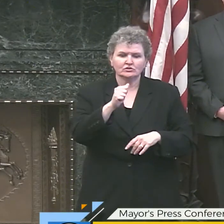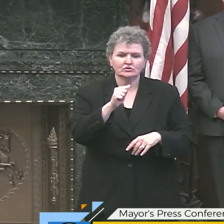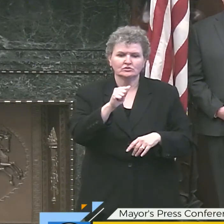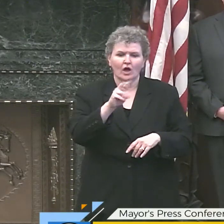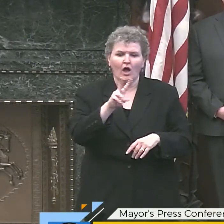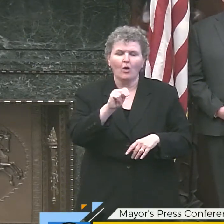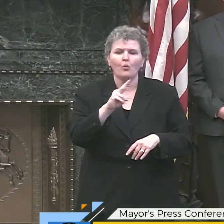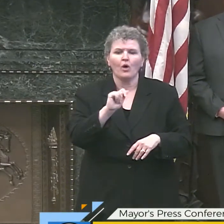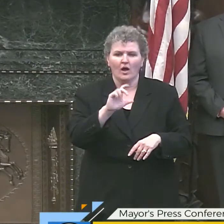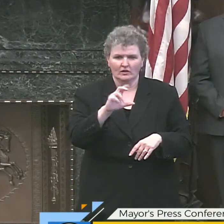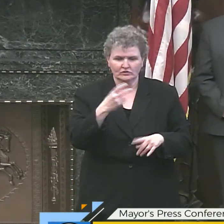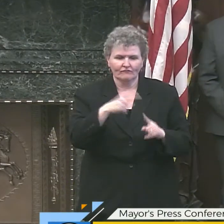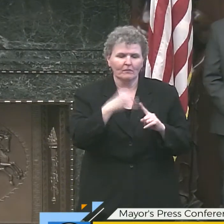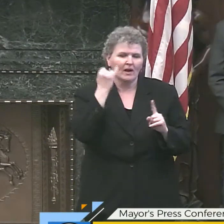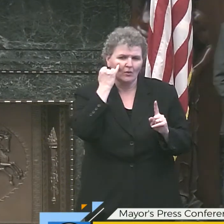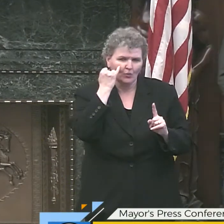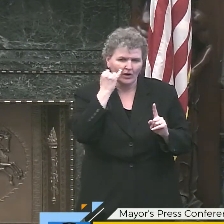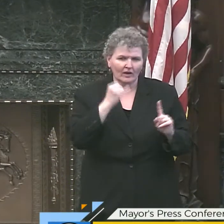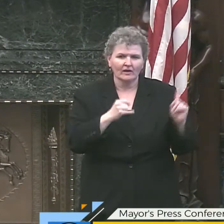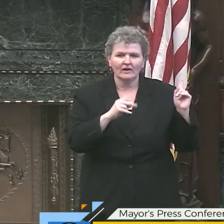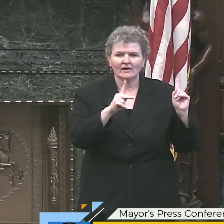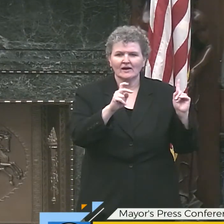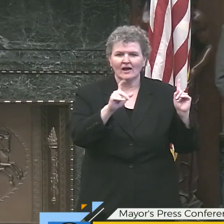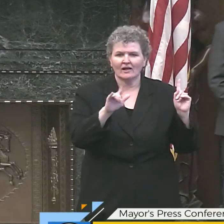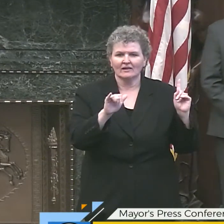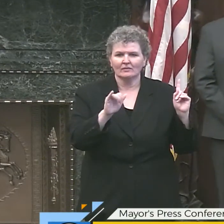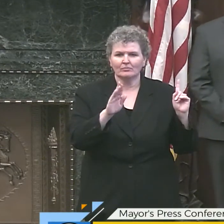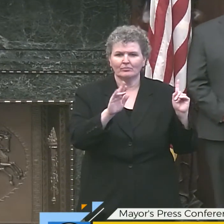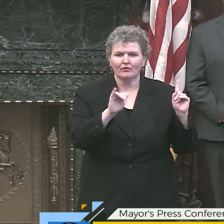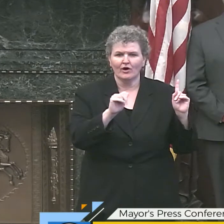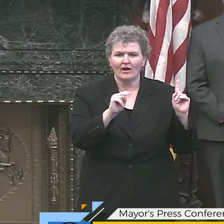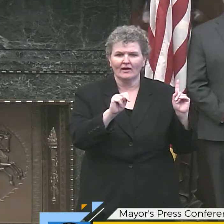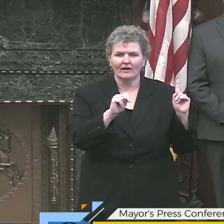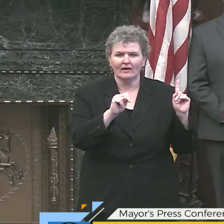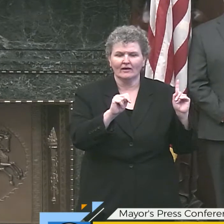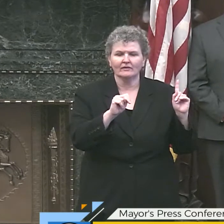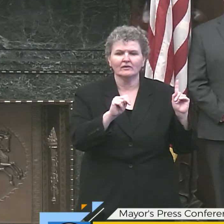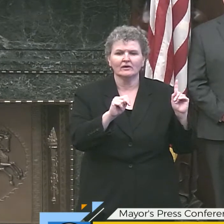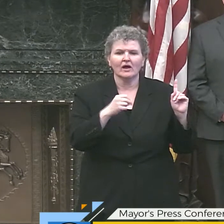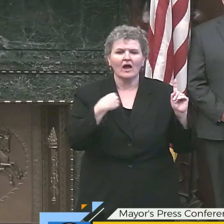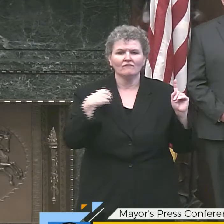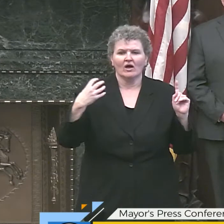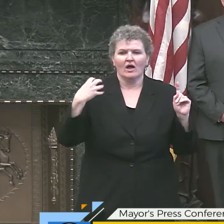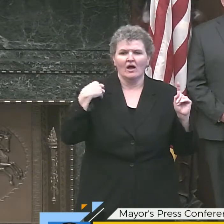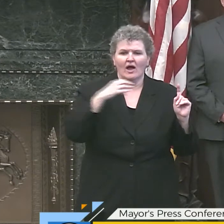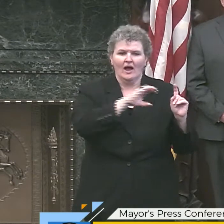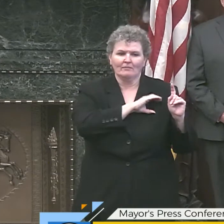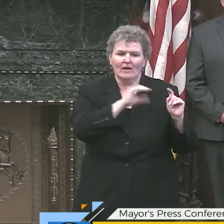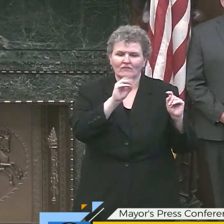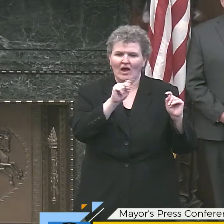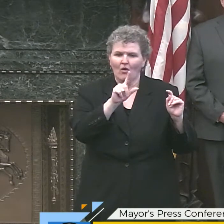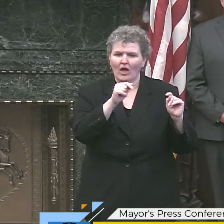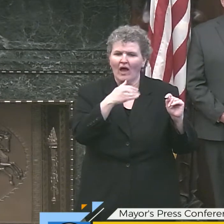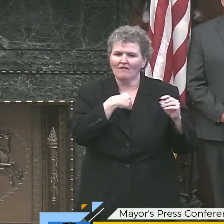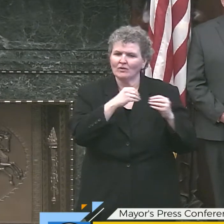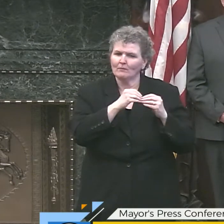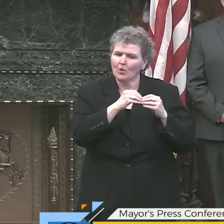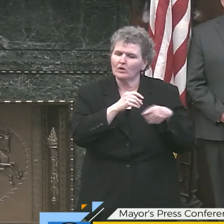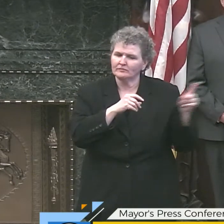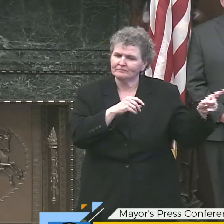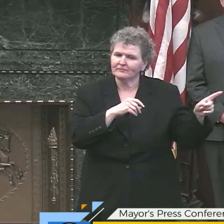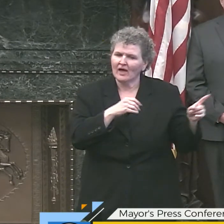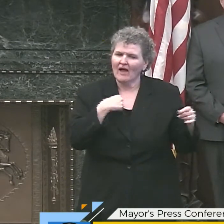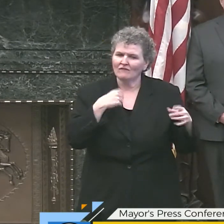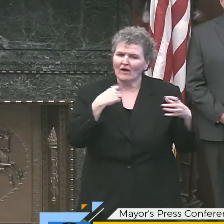And Kelly, I'm sorry, Commissioner Outlaw has informed me that she also has a tight time frame as well. So if we